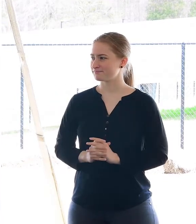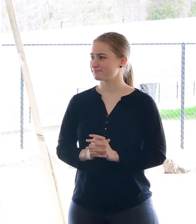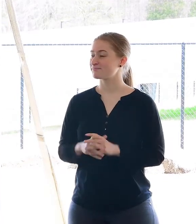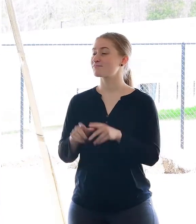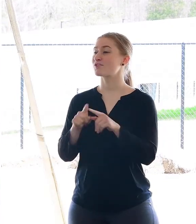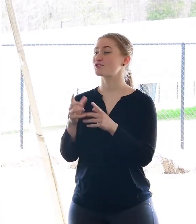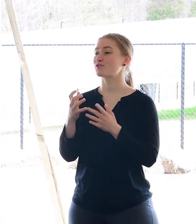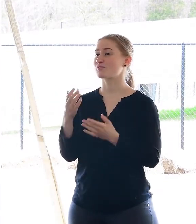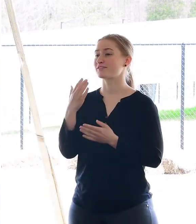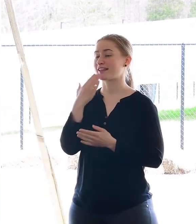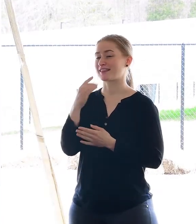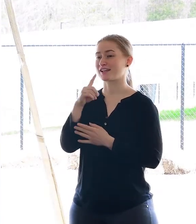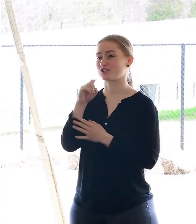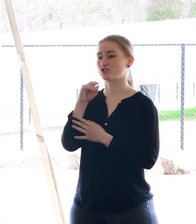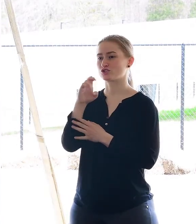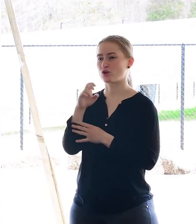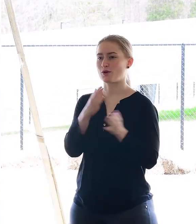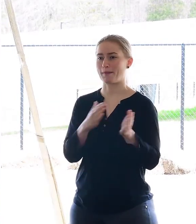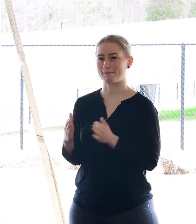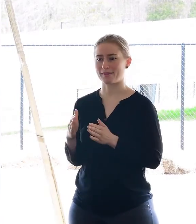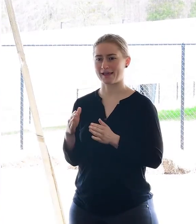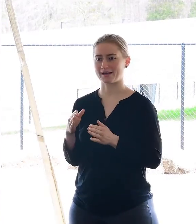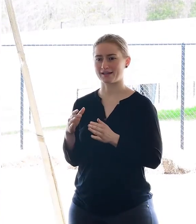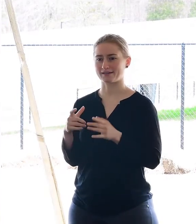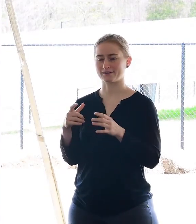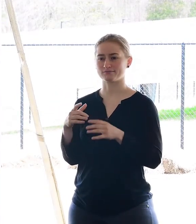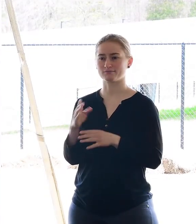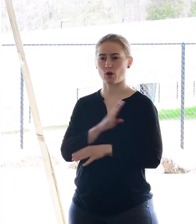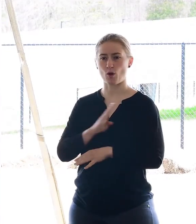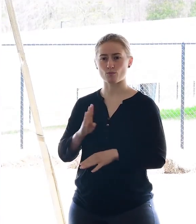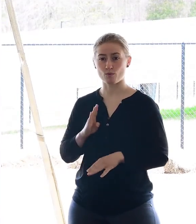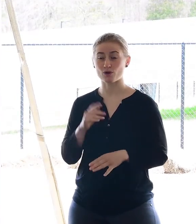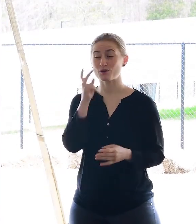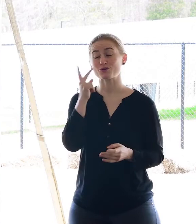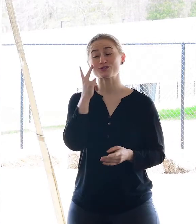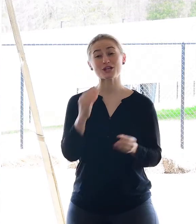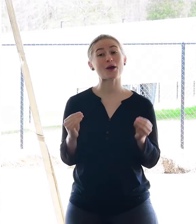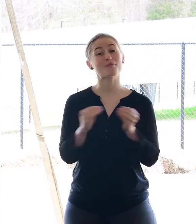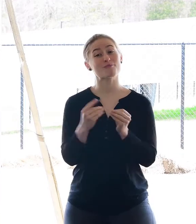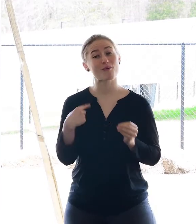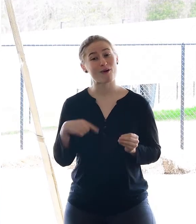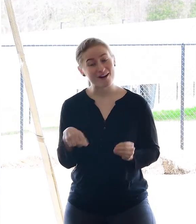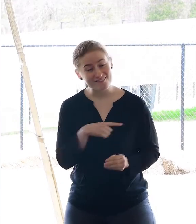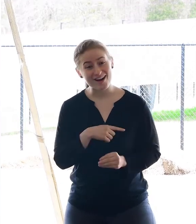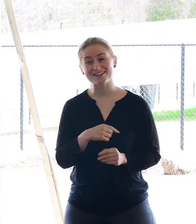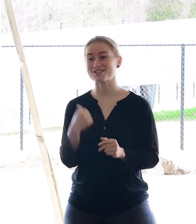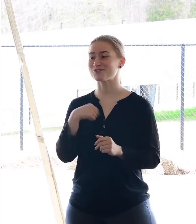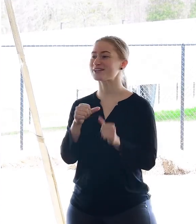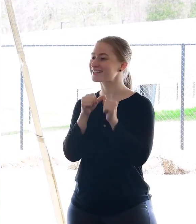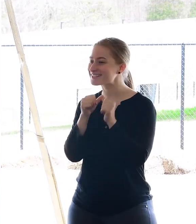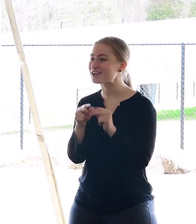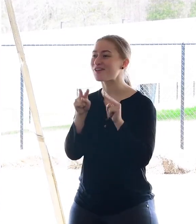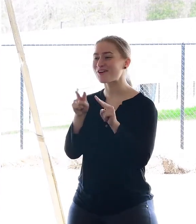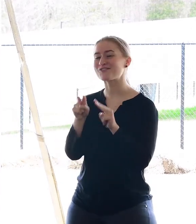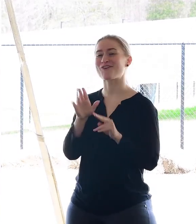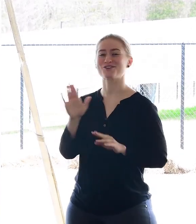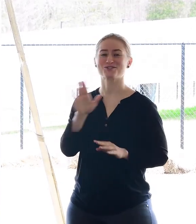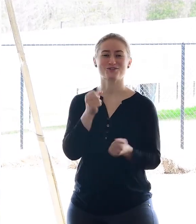As well as the Zoning and Planning Board, members of the Zoning and Planning Board, and you'll be seeing more of us, and we continue to look forward to your